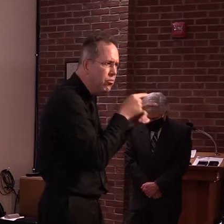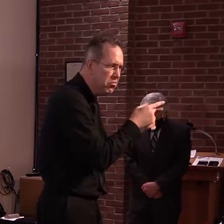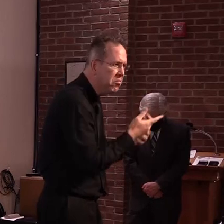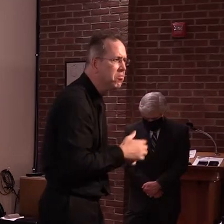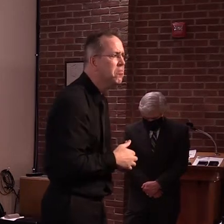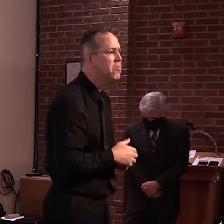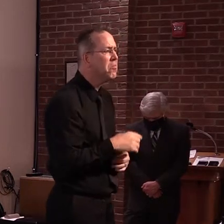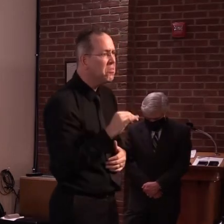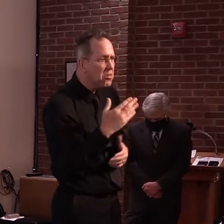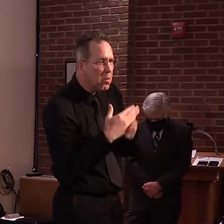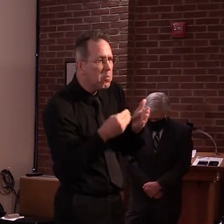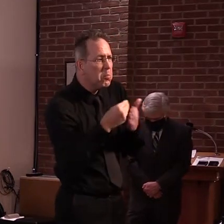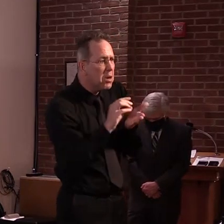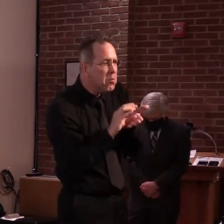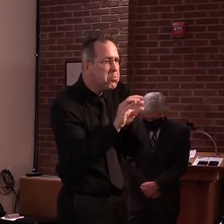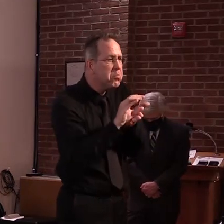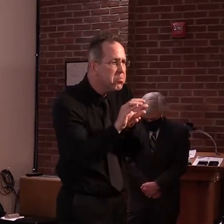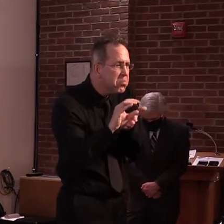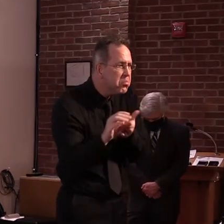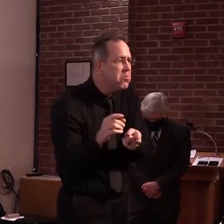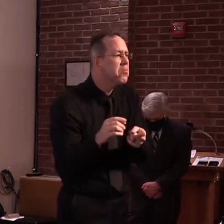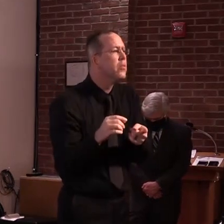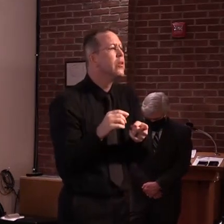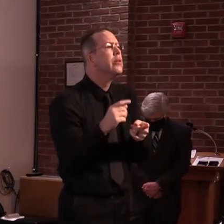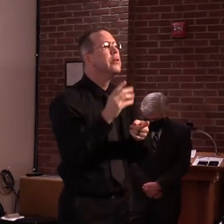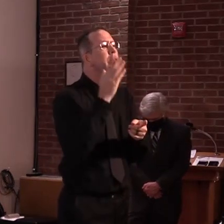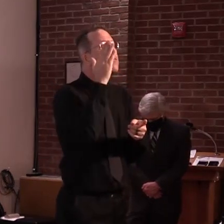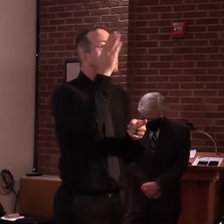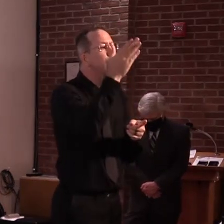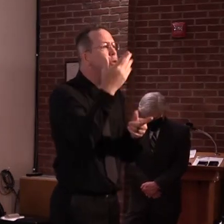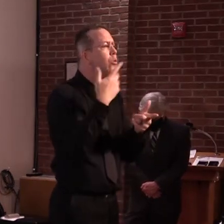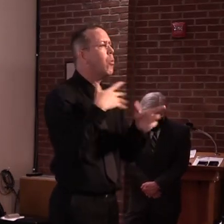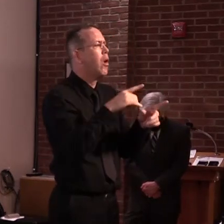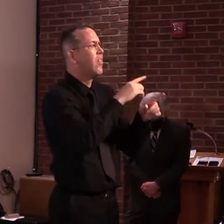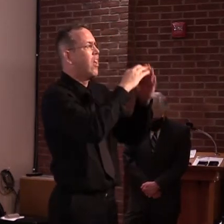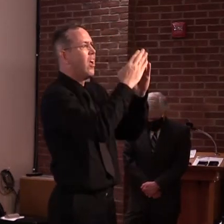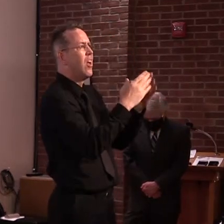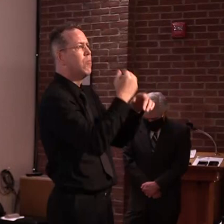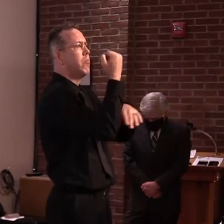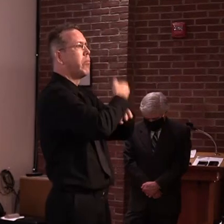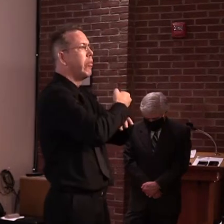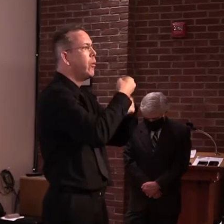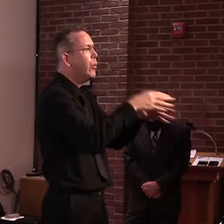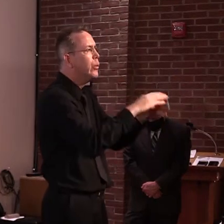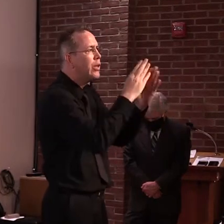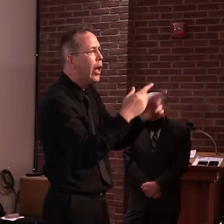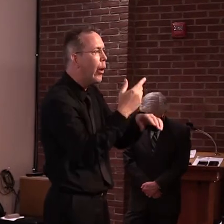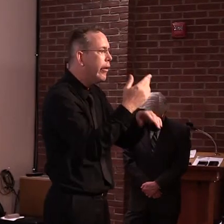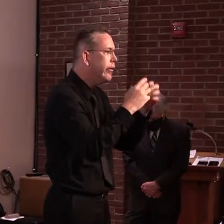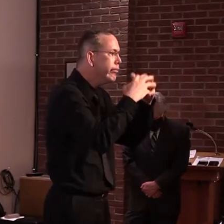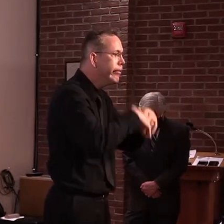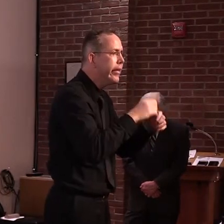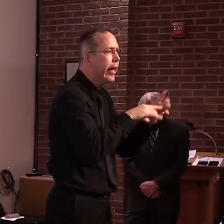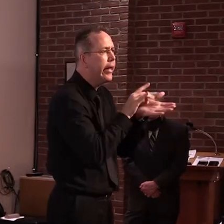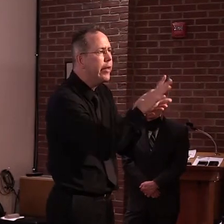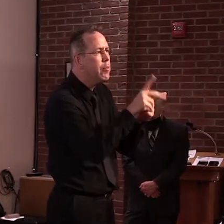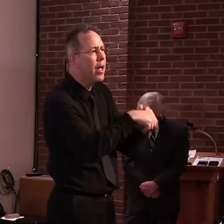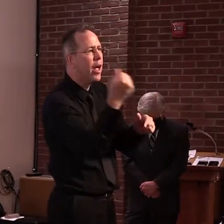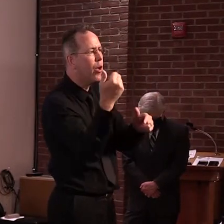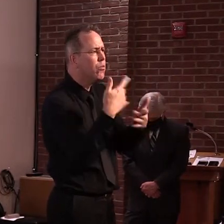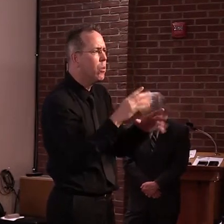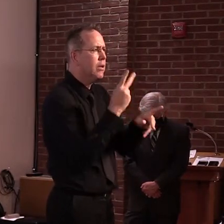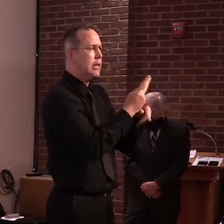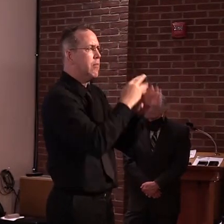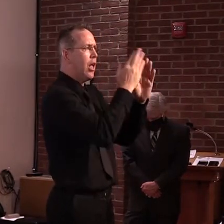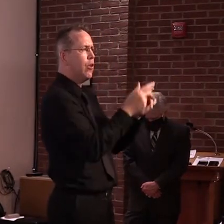home foreclosures in the future and keep families in their home. We've also created a Better Places Vermont Fund that will